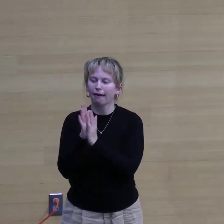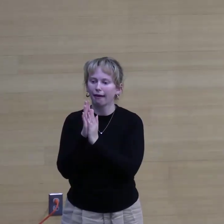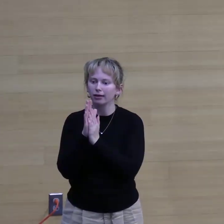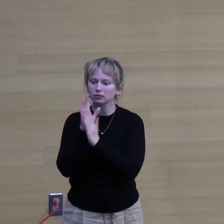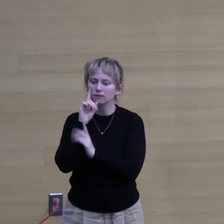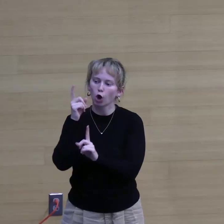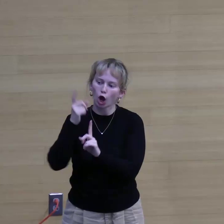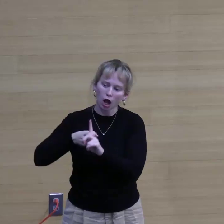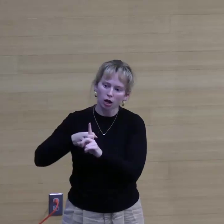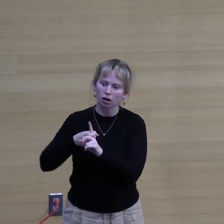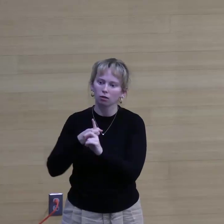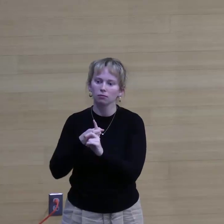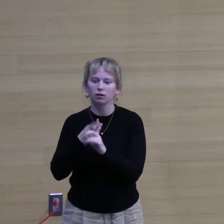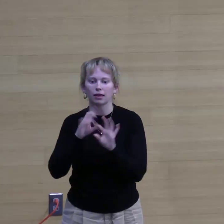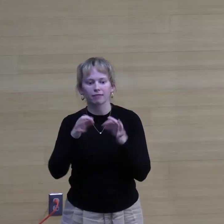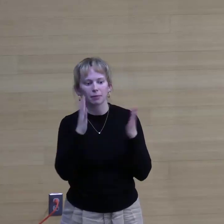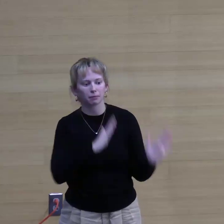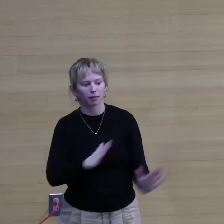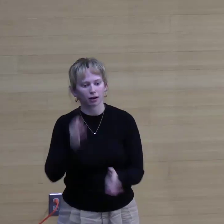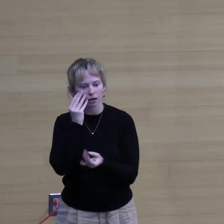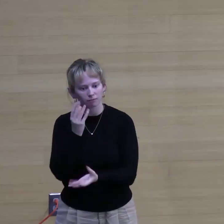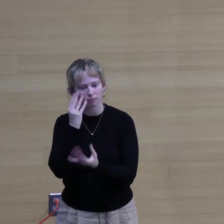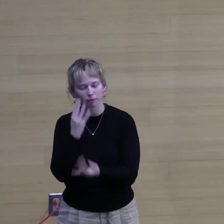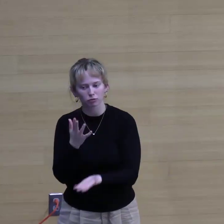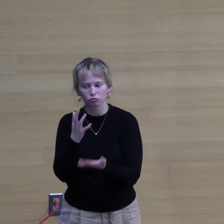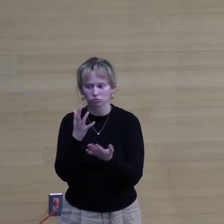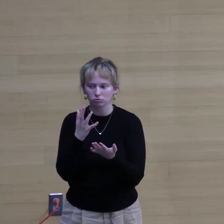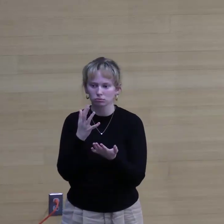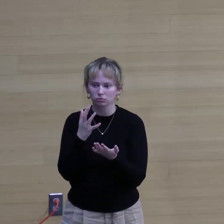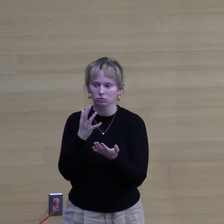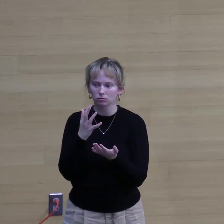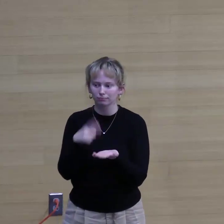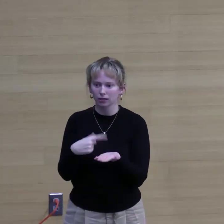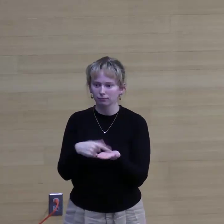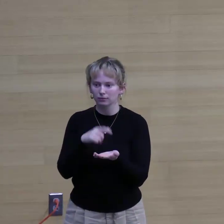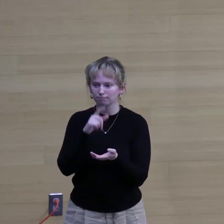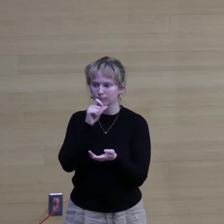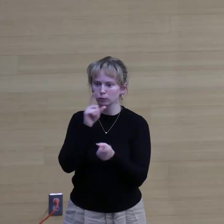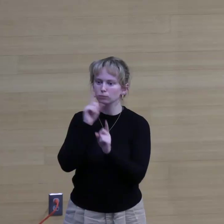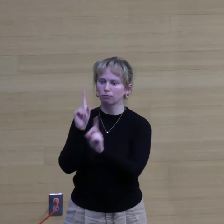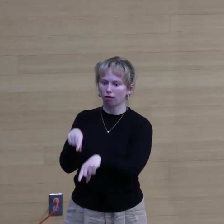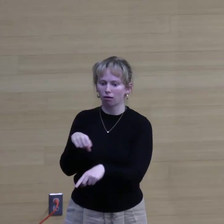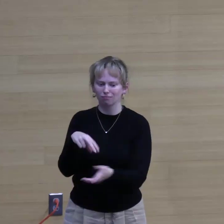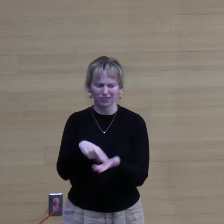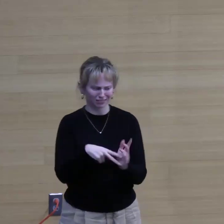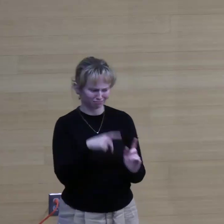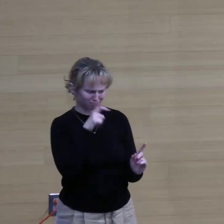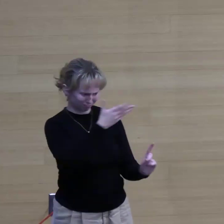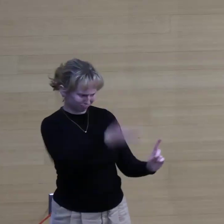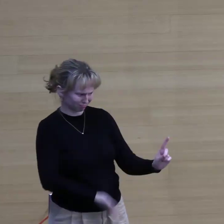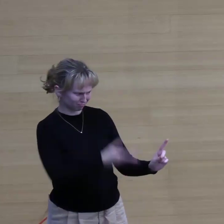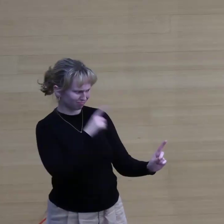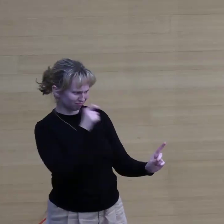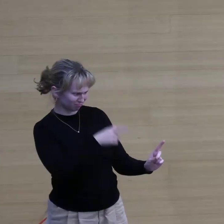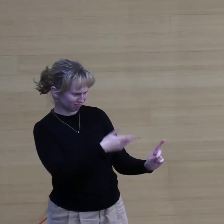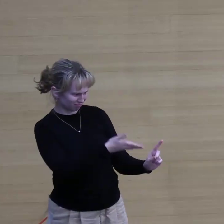for condom or family planning, any method, they may respond, don't you see you the way you are? Huh? You